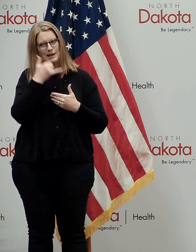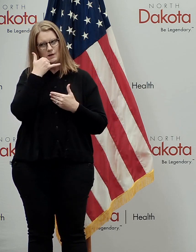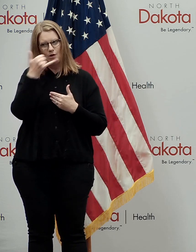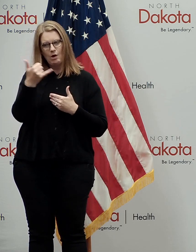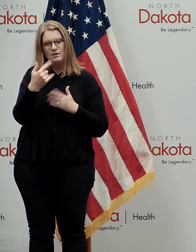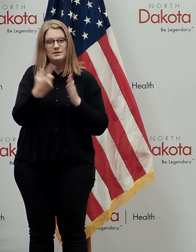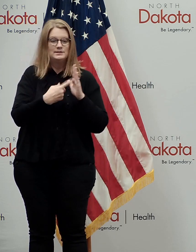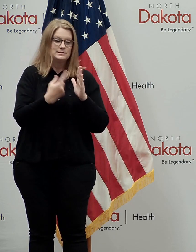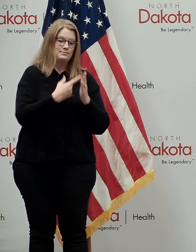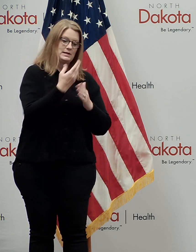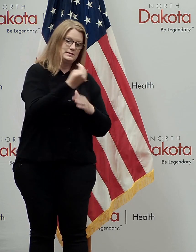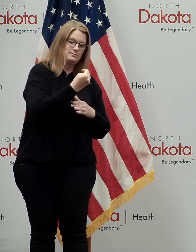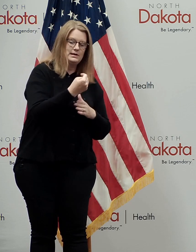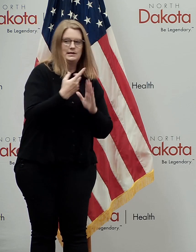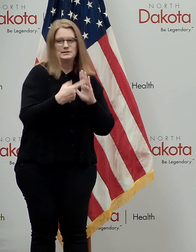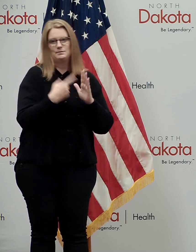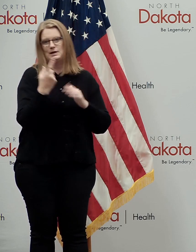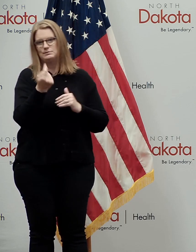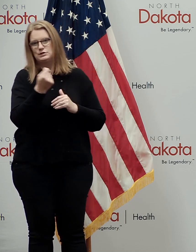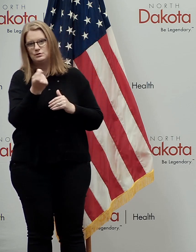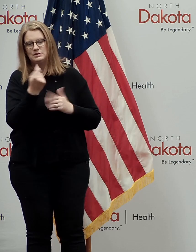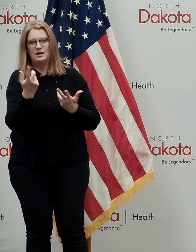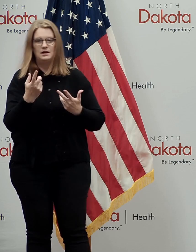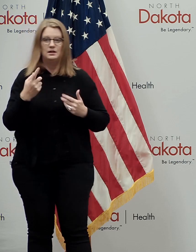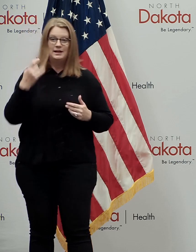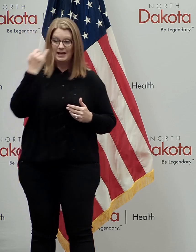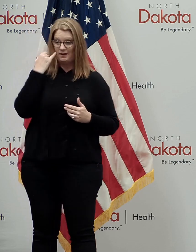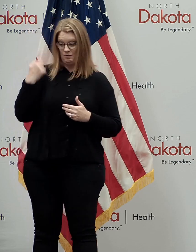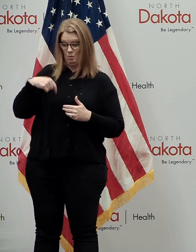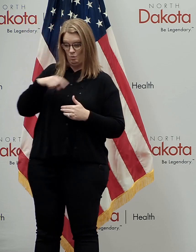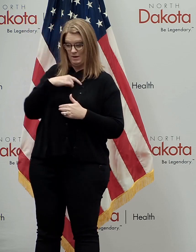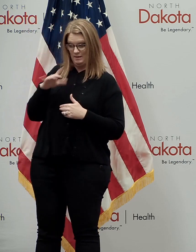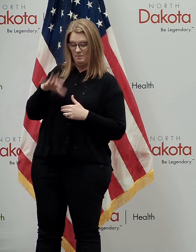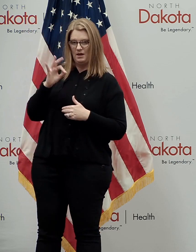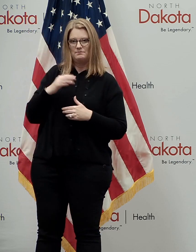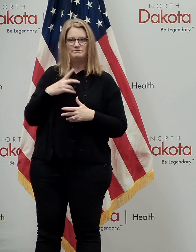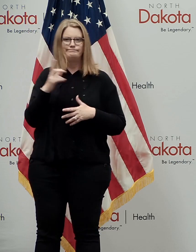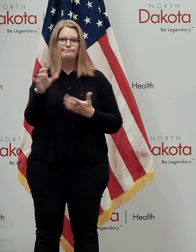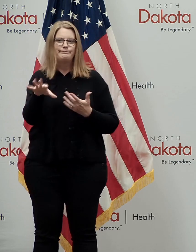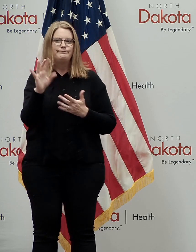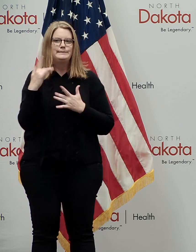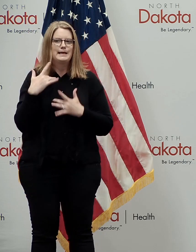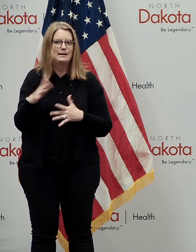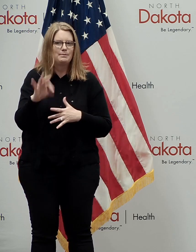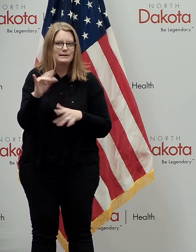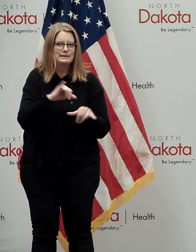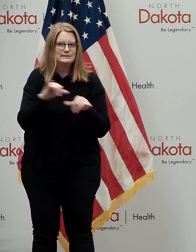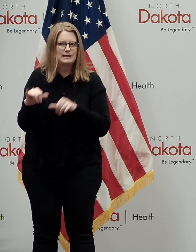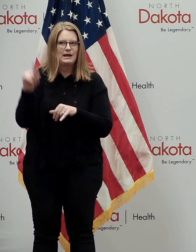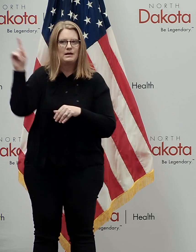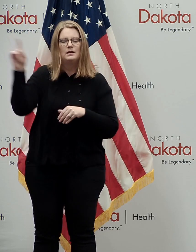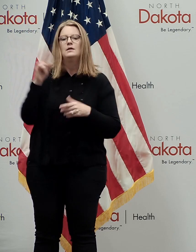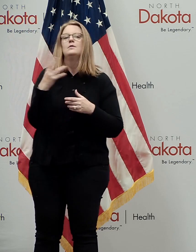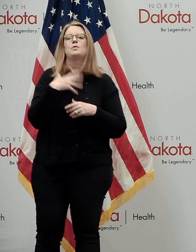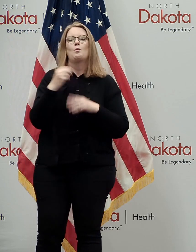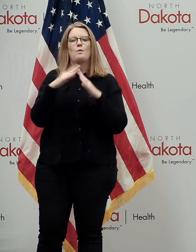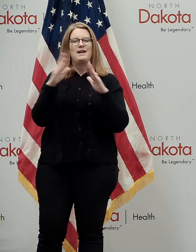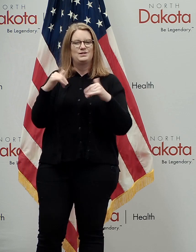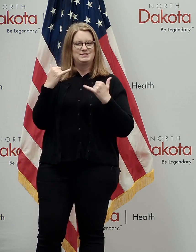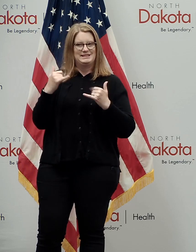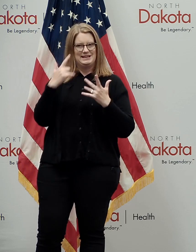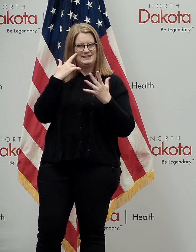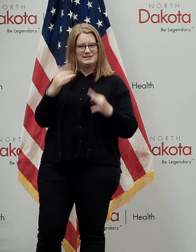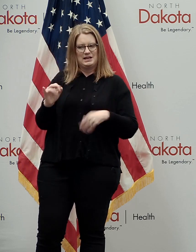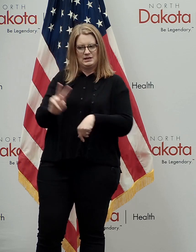it's Monday, sometimes it's Tuesday. I think whatever day we pick, they pick. The White House moved it to today at 2 o'clock. And so we